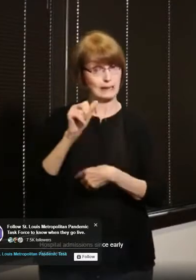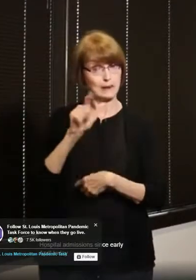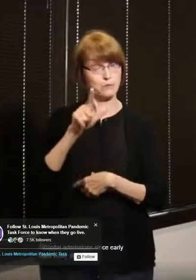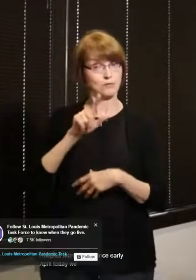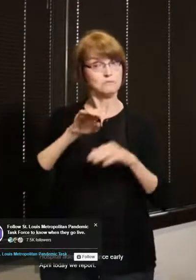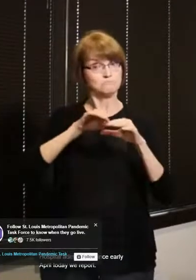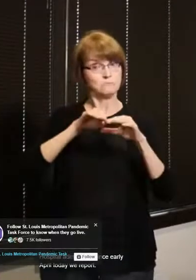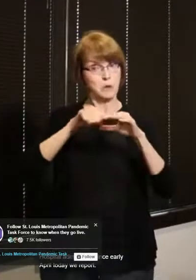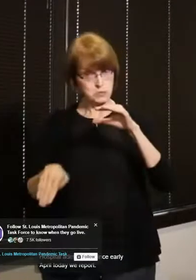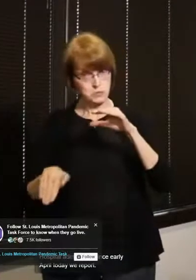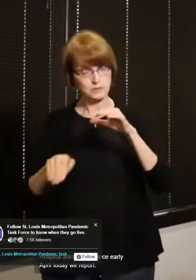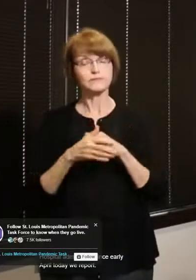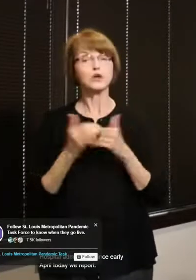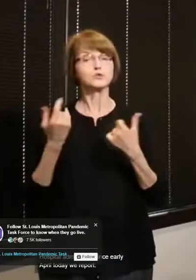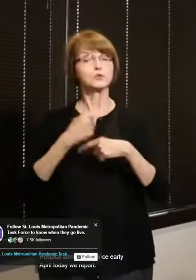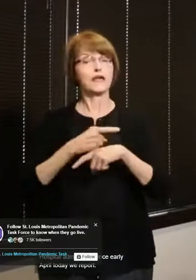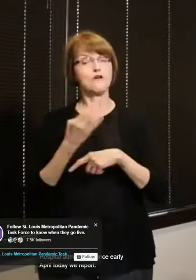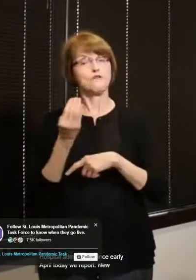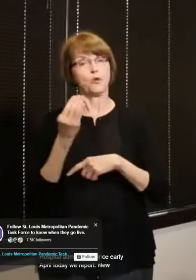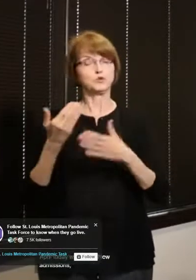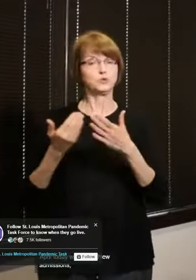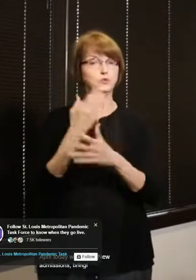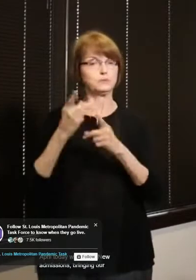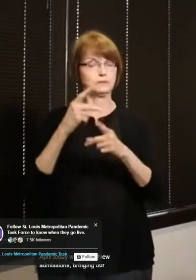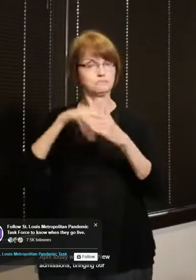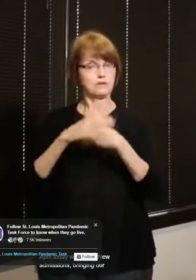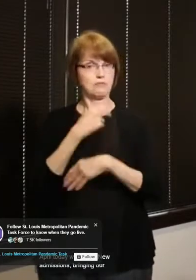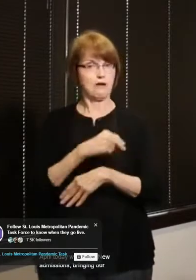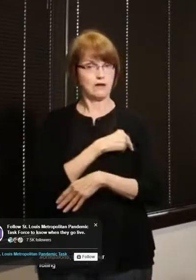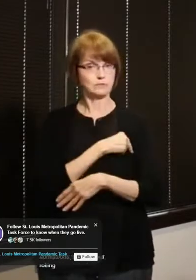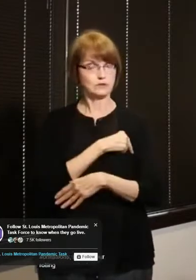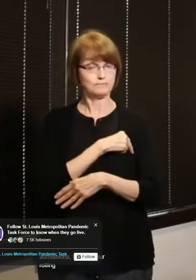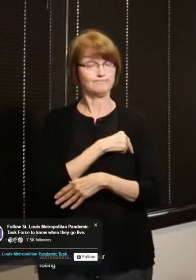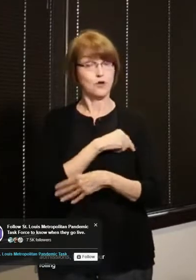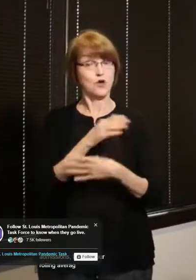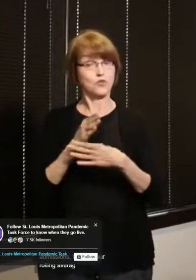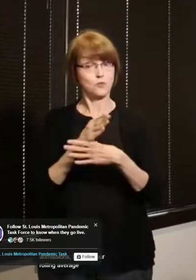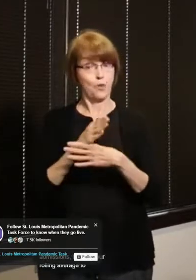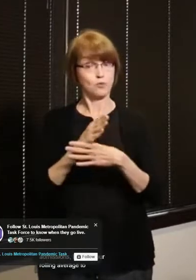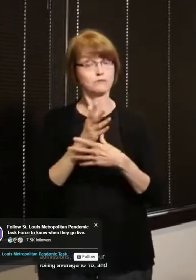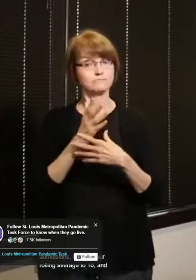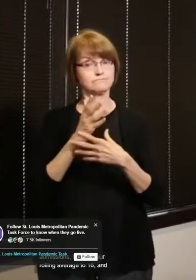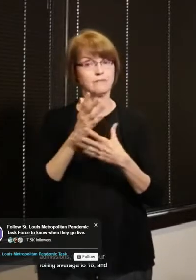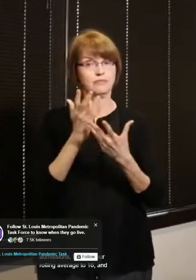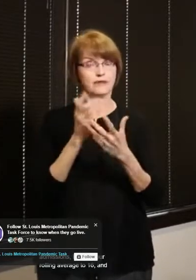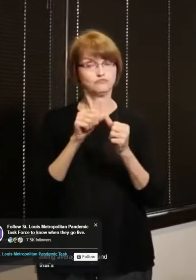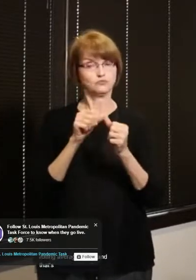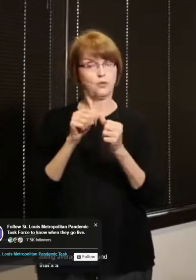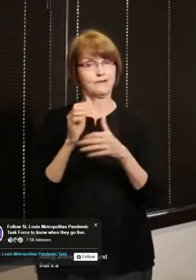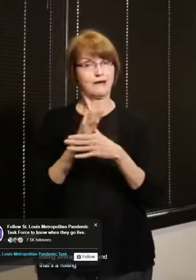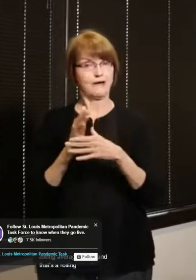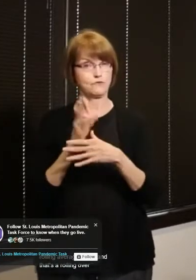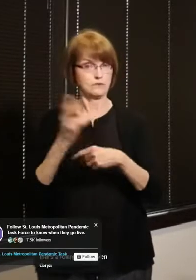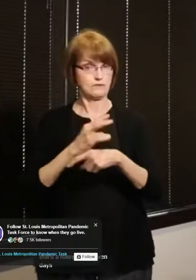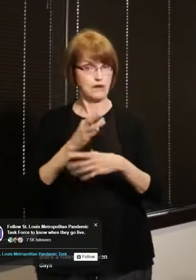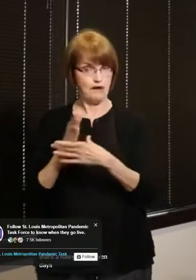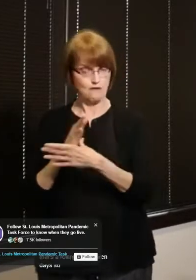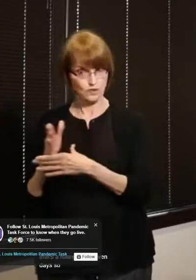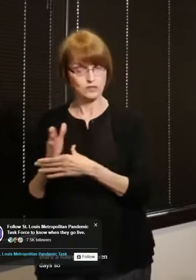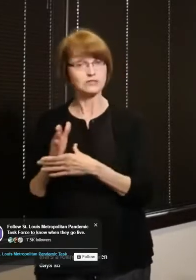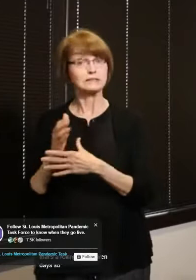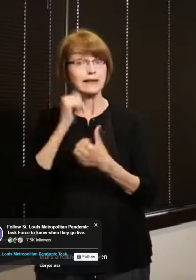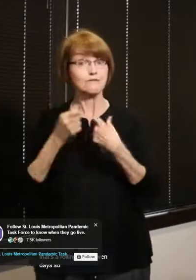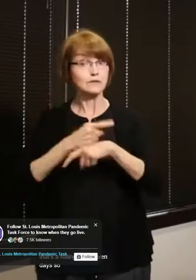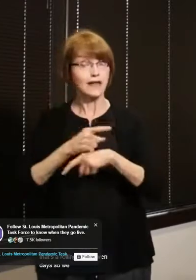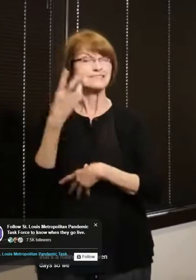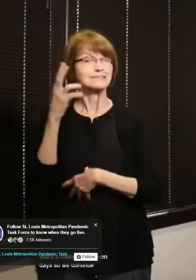we report 14 new COVID admissions, bringing our rolling average to 16, and that's a rolling over 7 days. So we